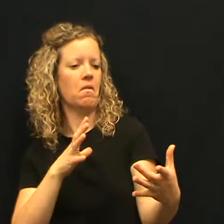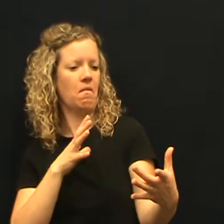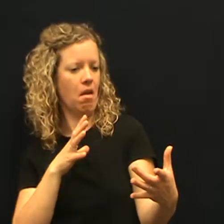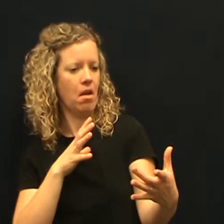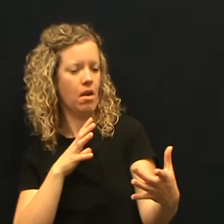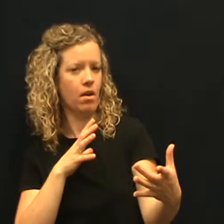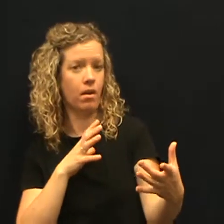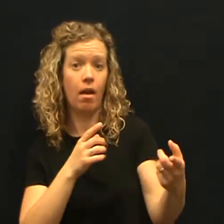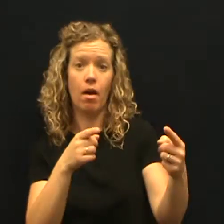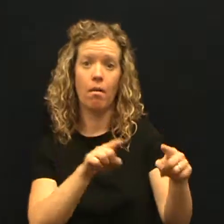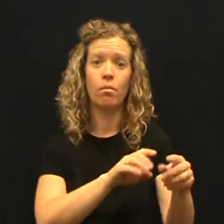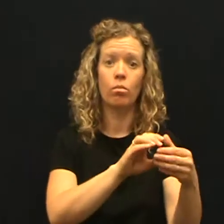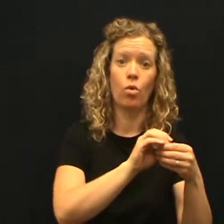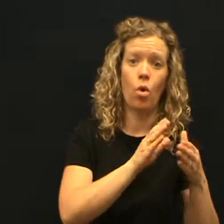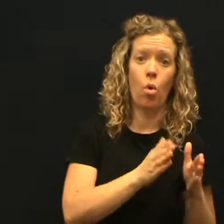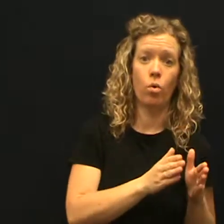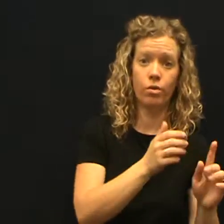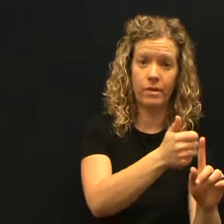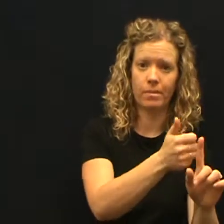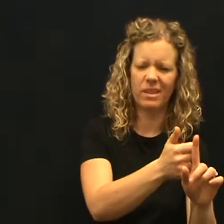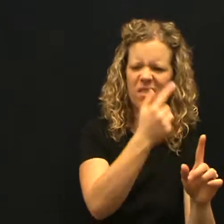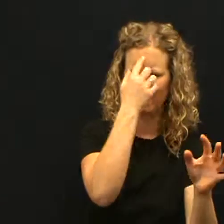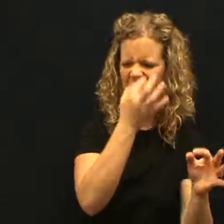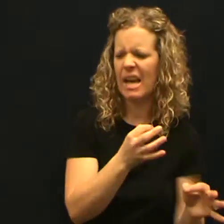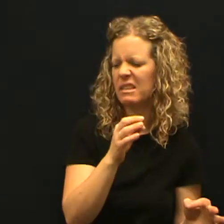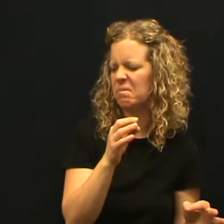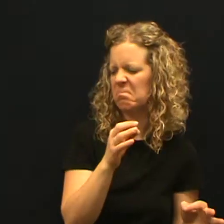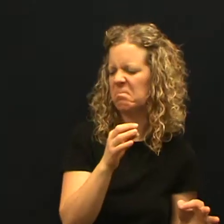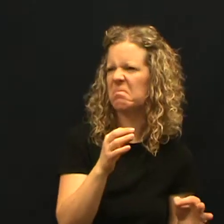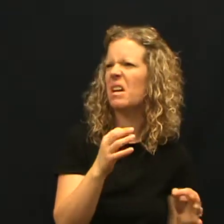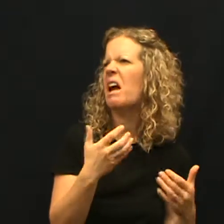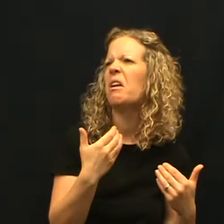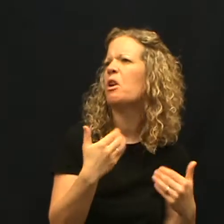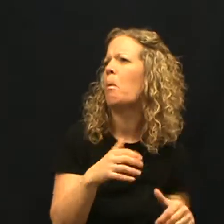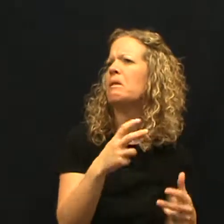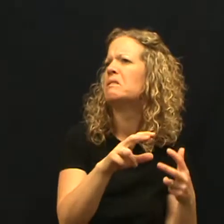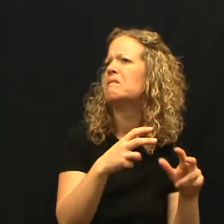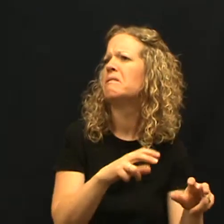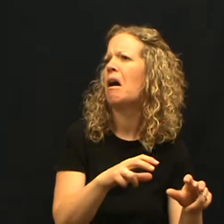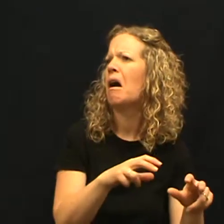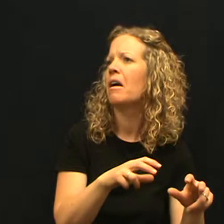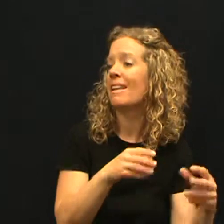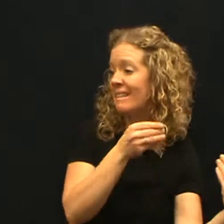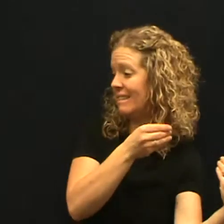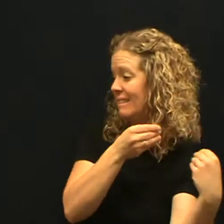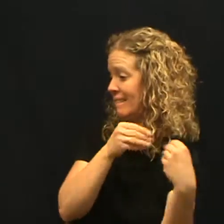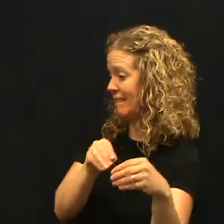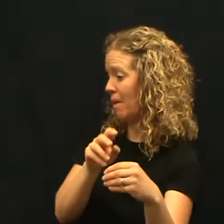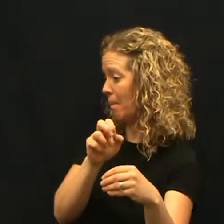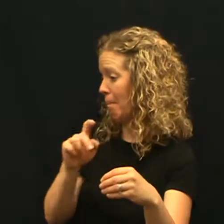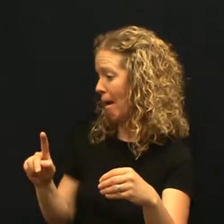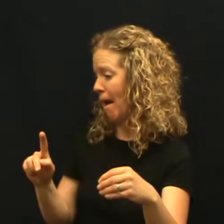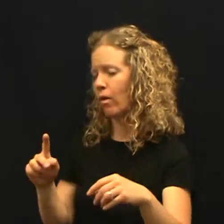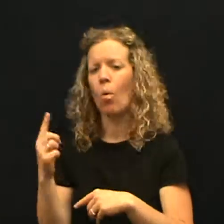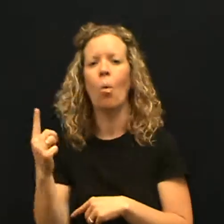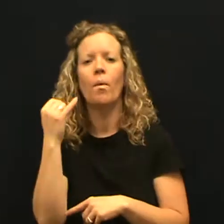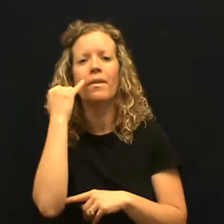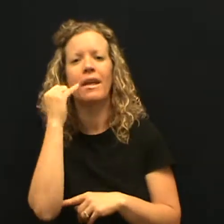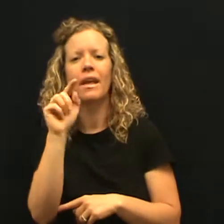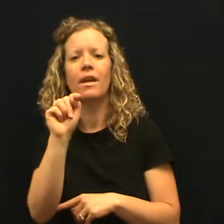owner wants to sell their shares of stock, they don't sell it back to the corporation unless it's a treasury stock transaction. What they do is they